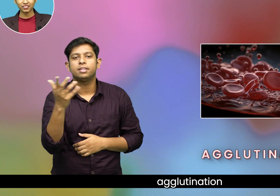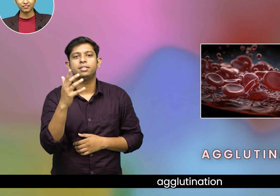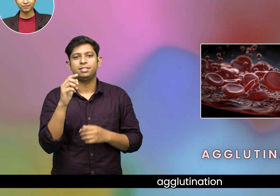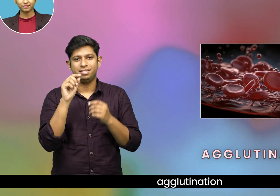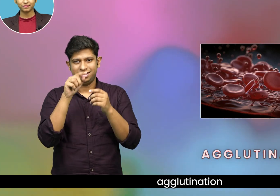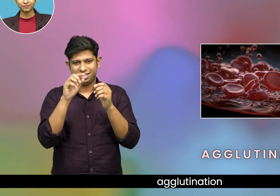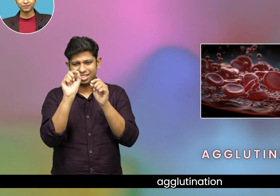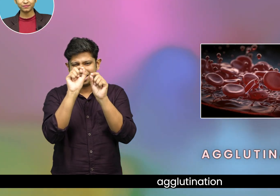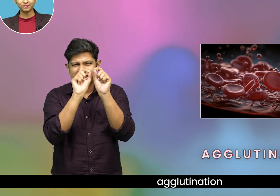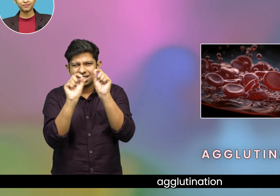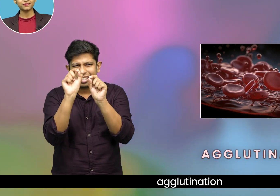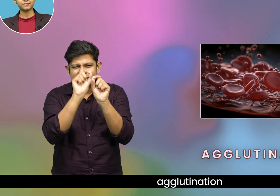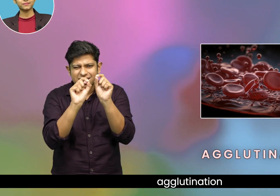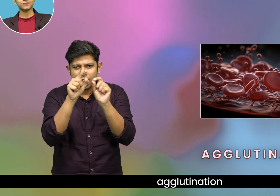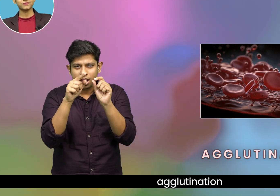agglutination,